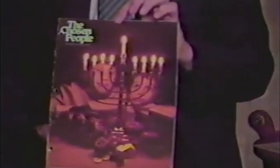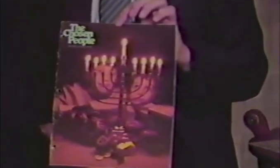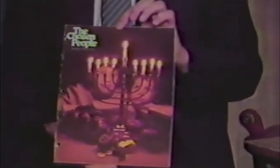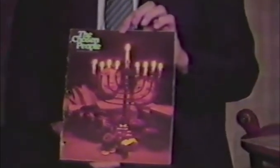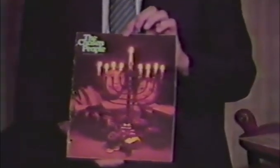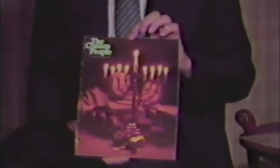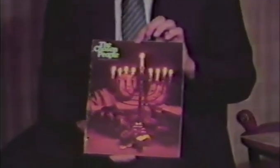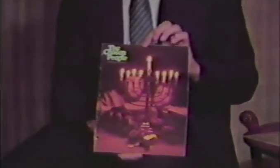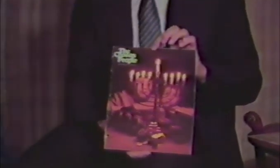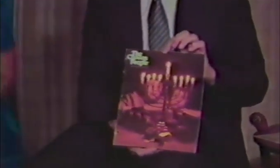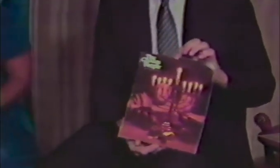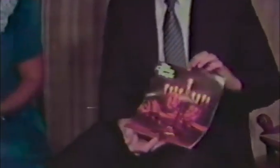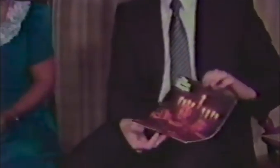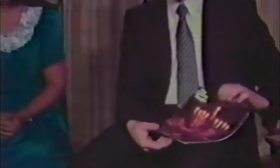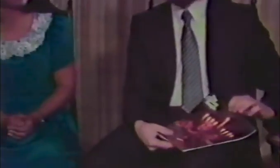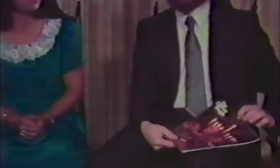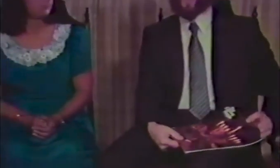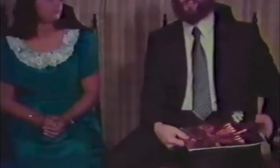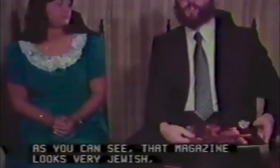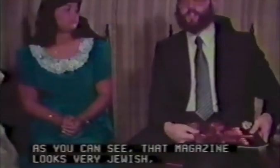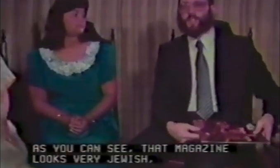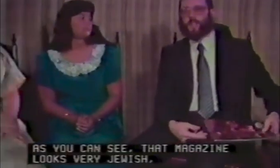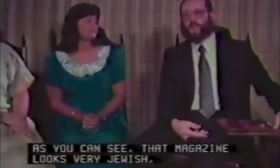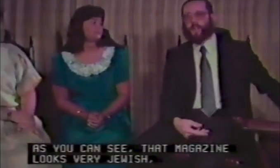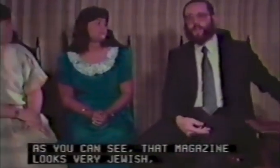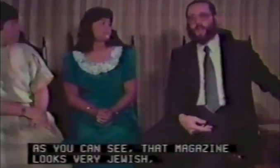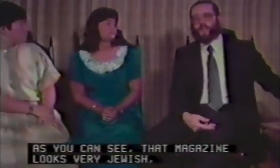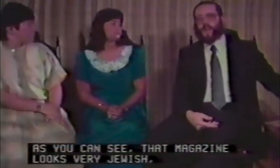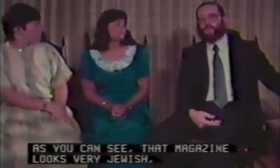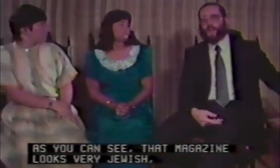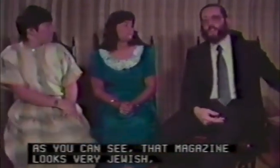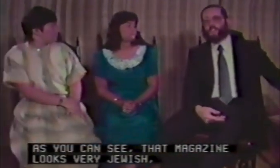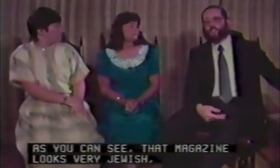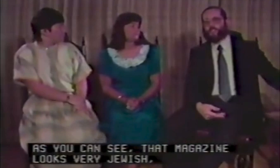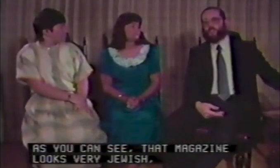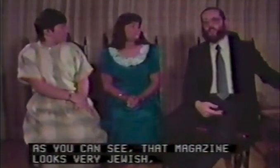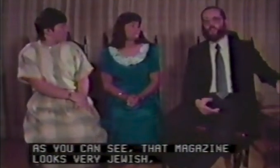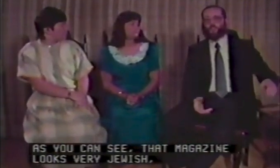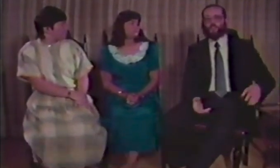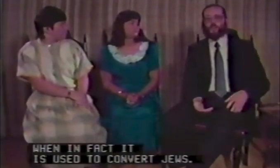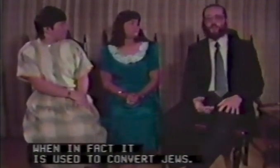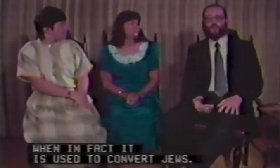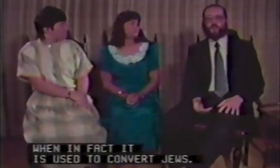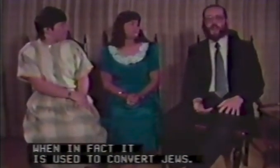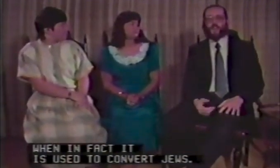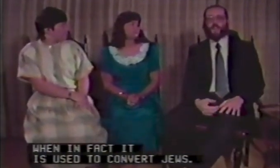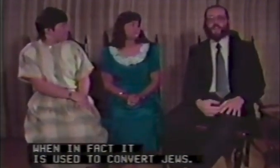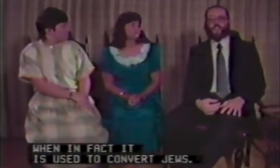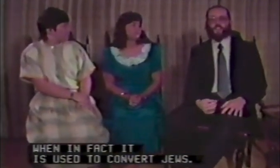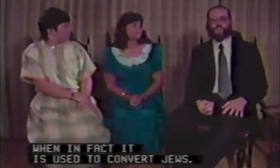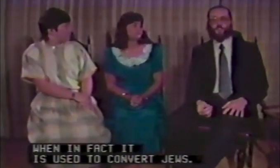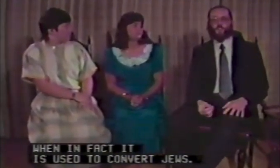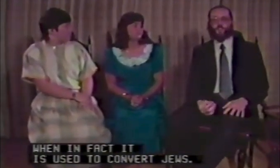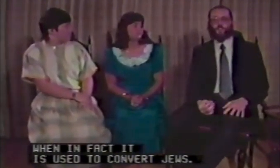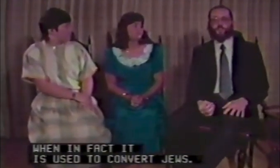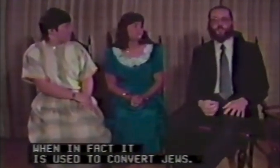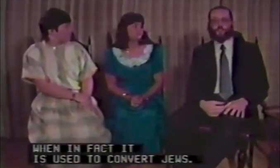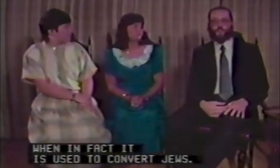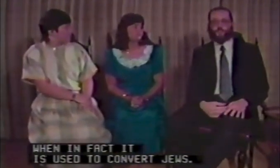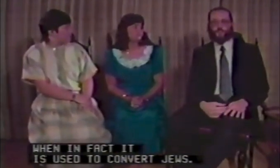Now, as you can see, that magazine looks very Jewish, but in fact it is used to convert Jews. If you can convince a Jew that he's